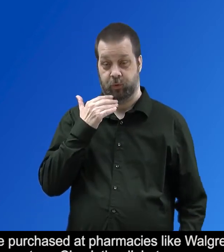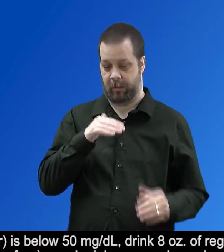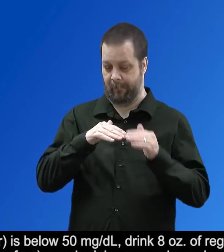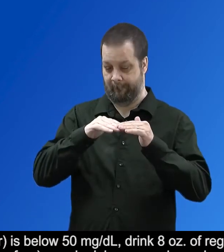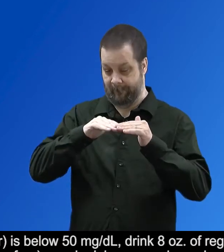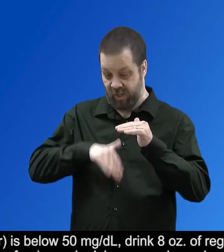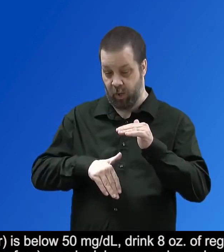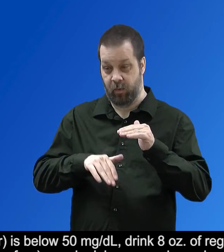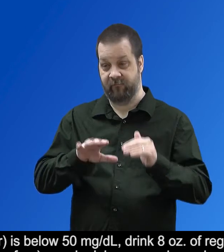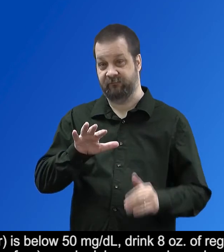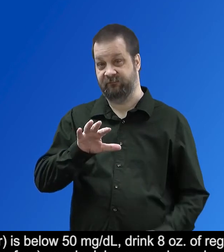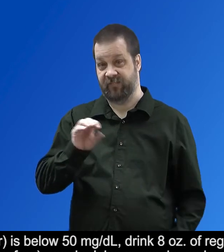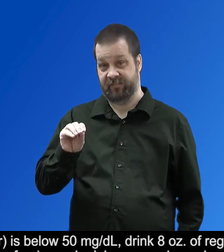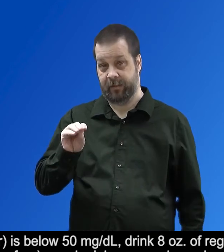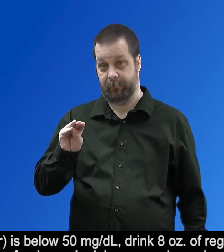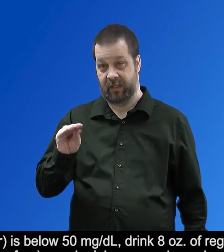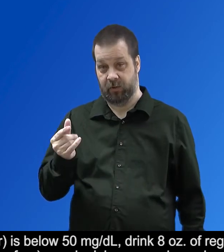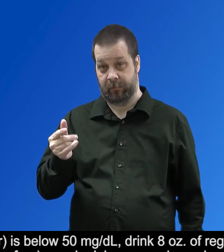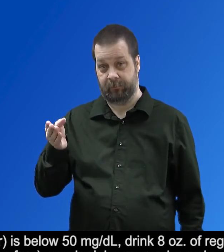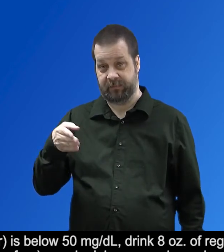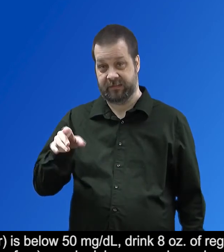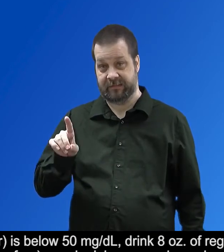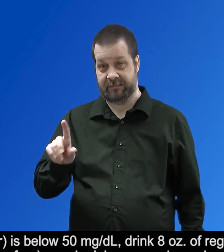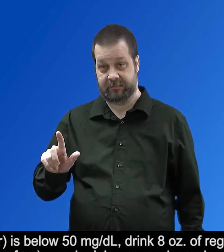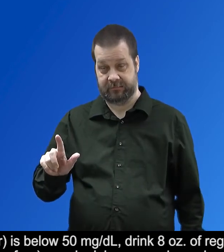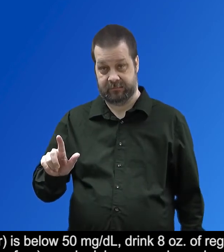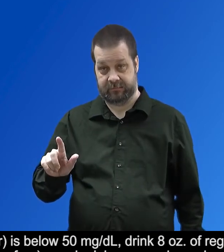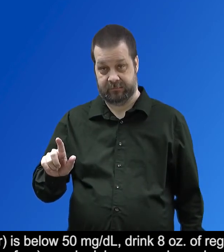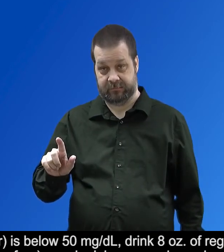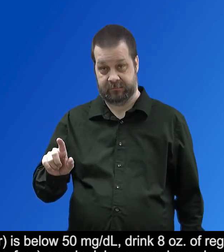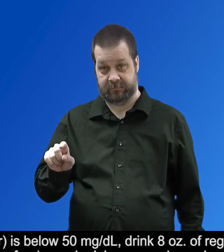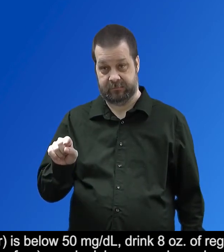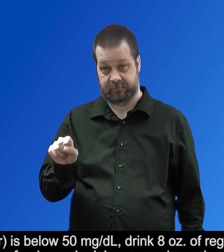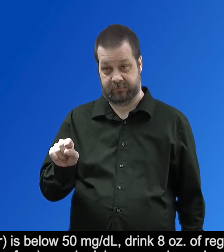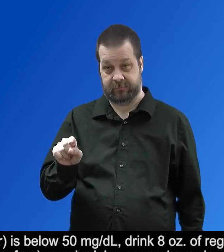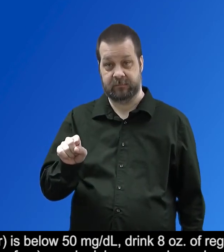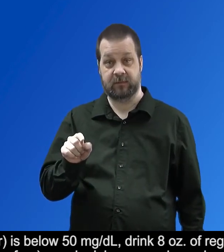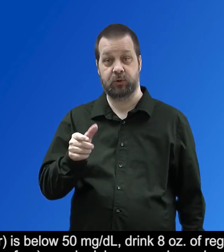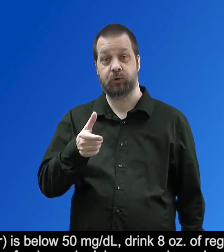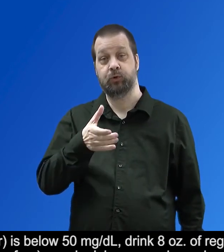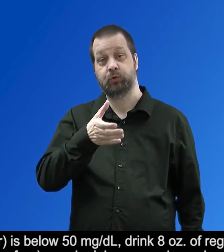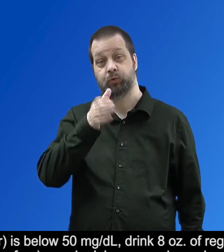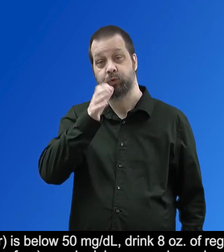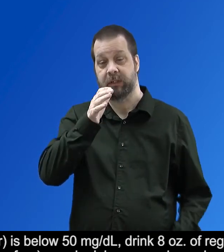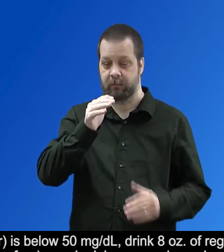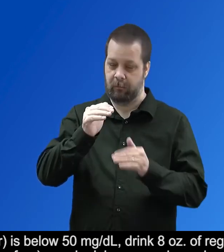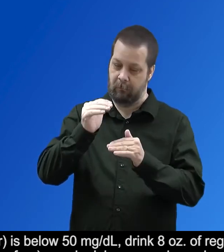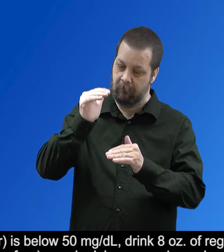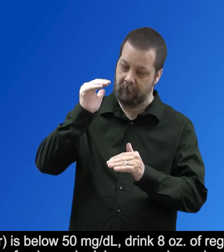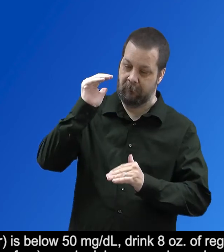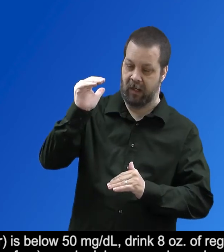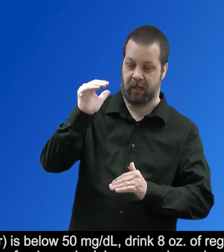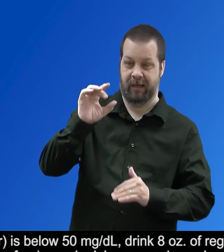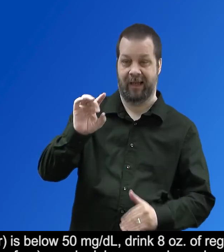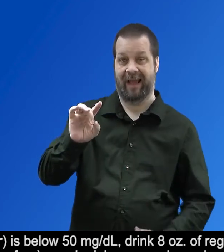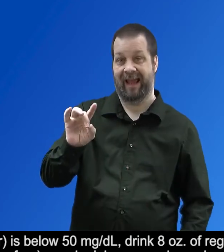If your glucose, or sugar, is below 50 milligrams per deciliter,